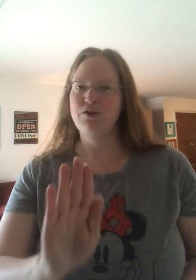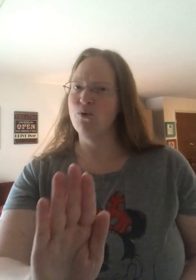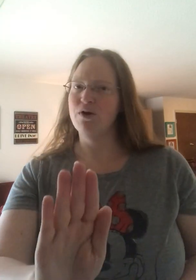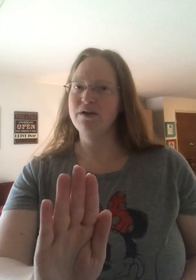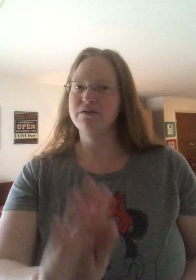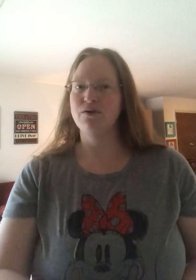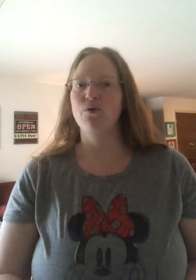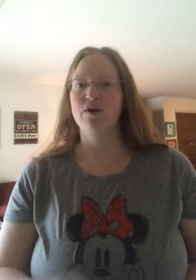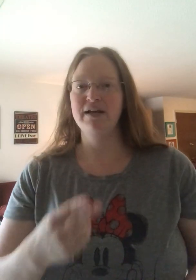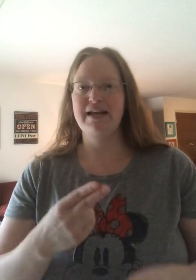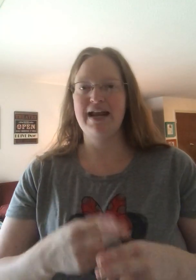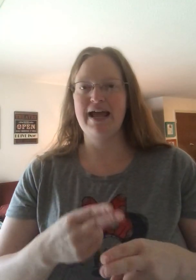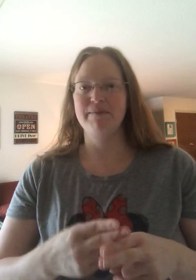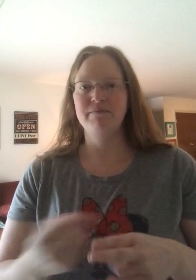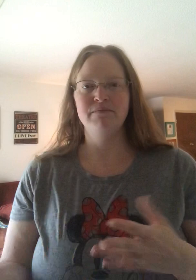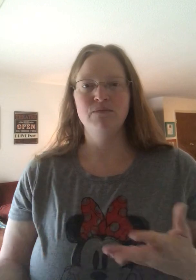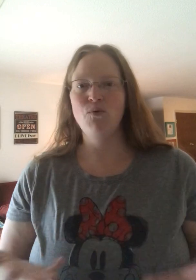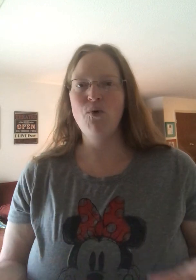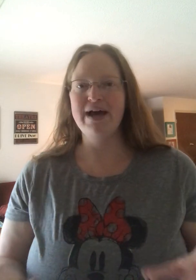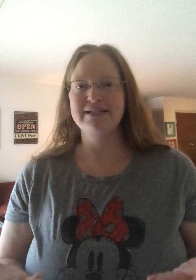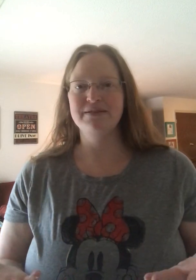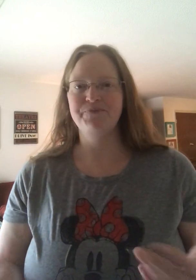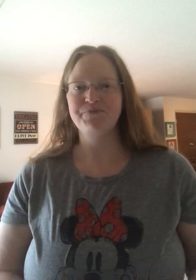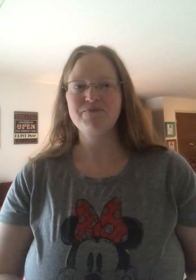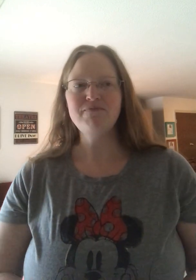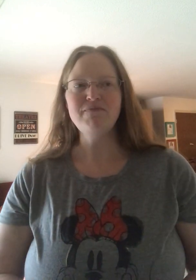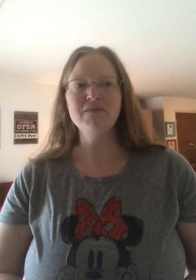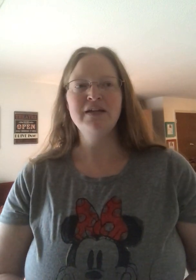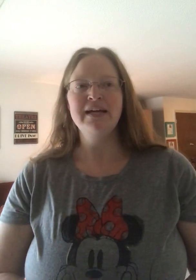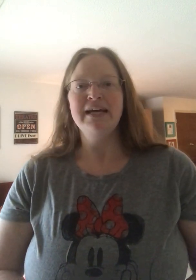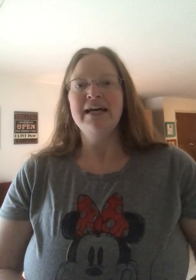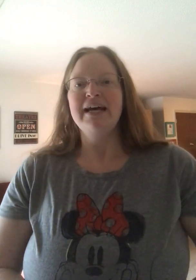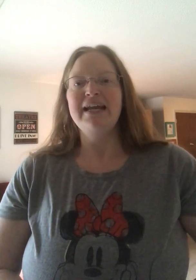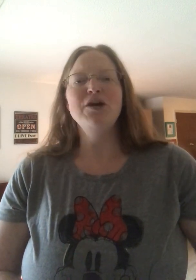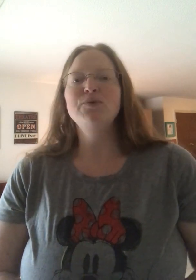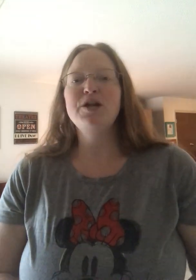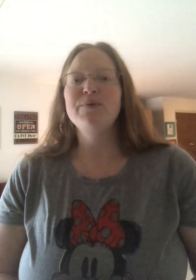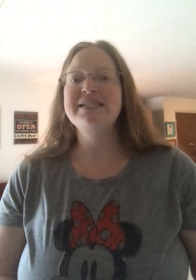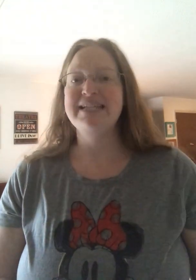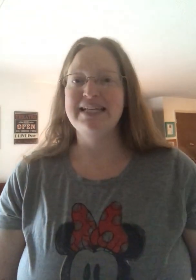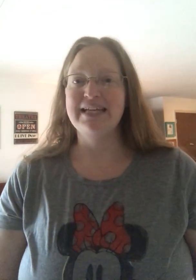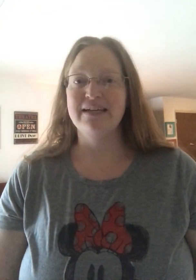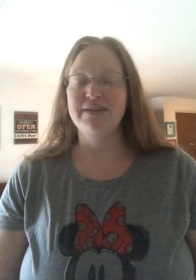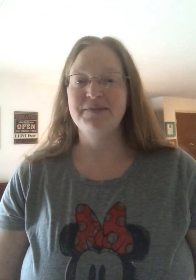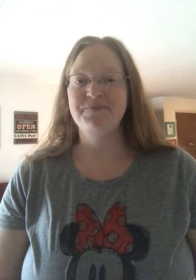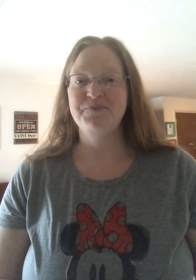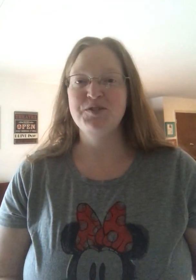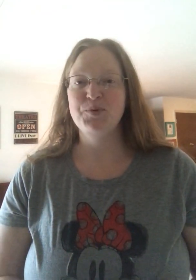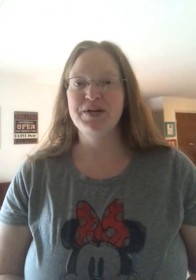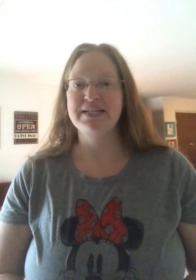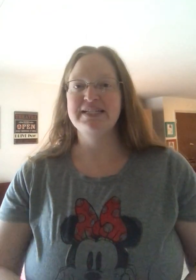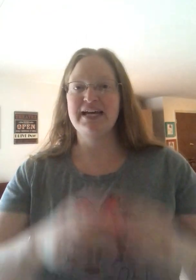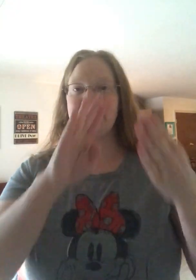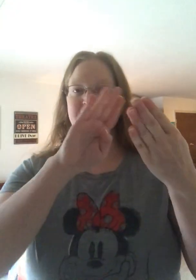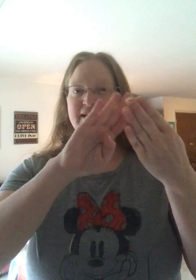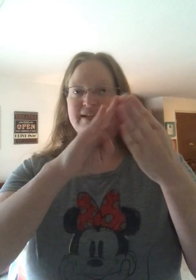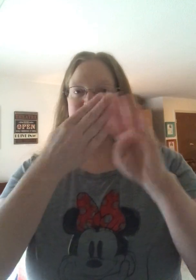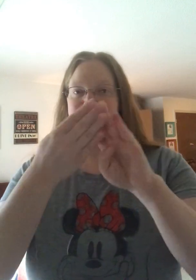your, or name, what. Now you want to know what city they live in. So we're going to say